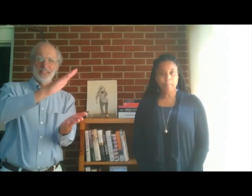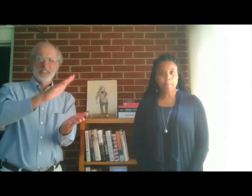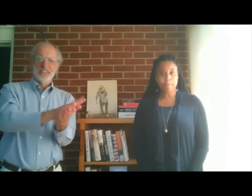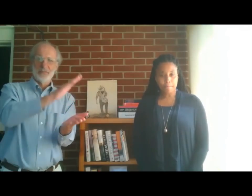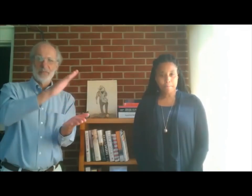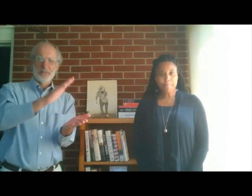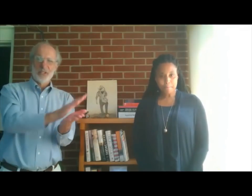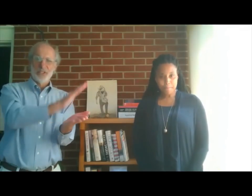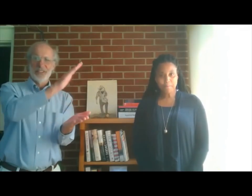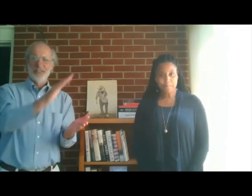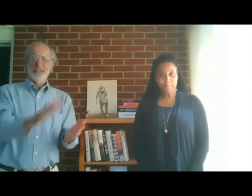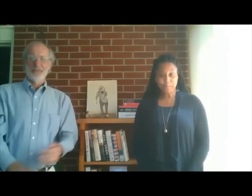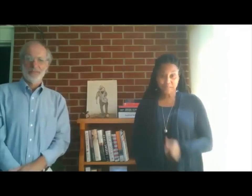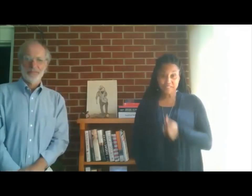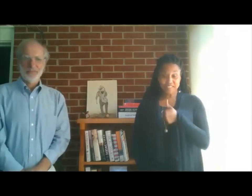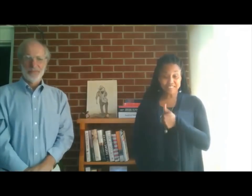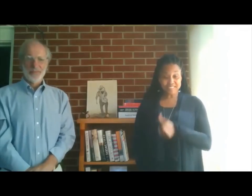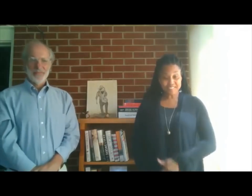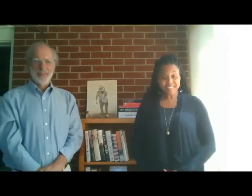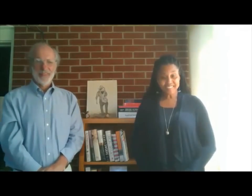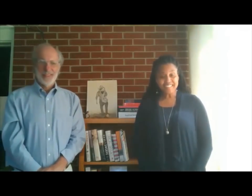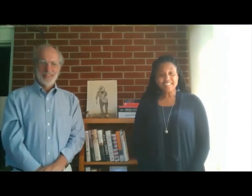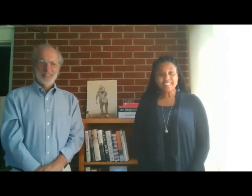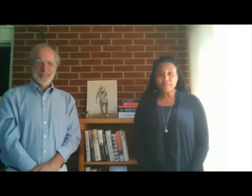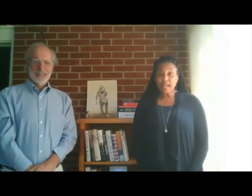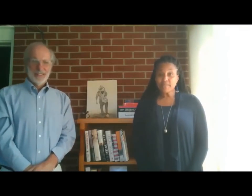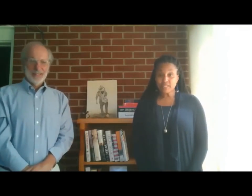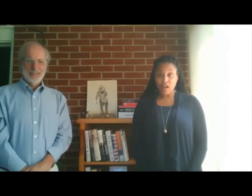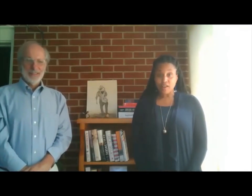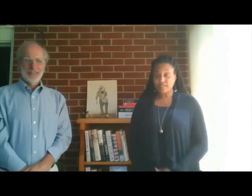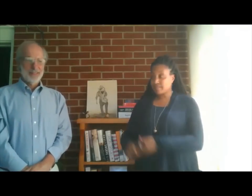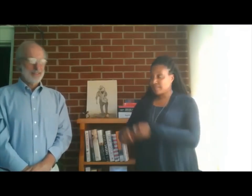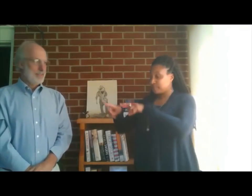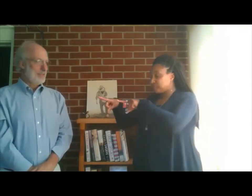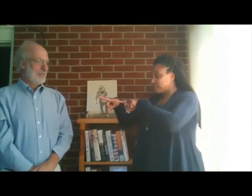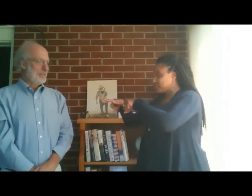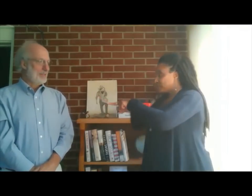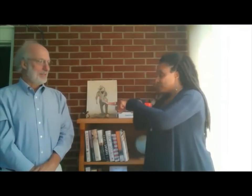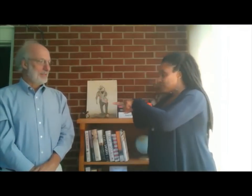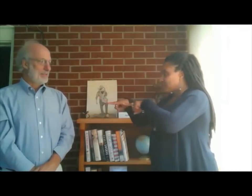Did this, you did paper. Good. Then we have socks.